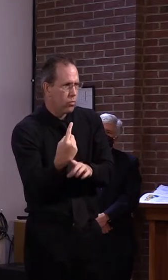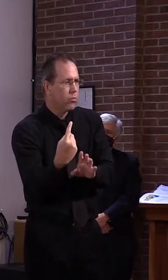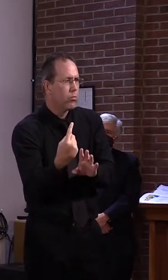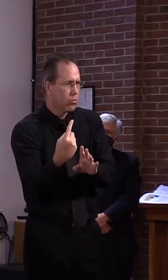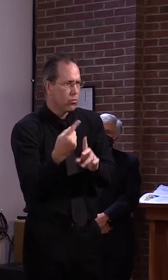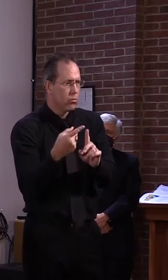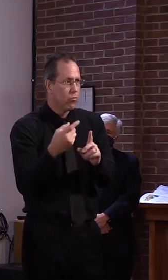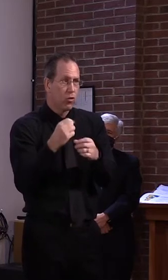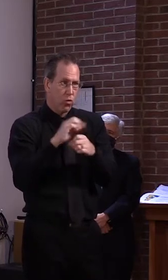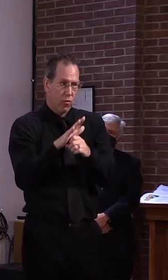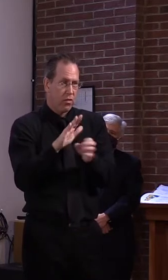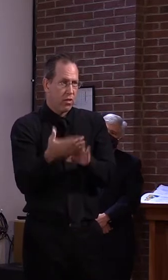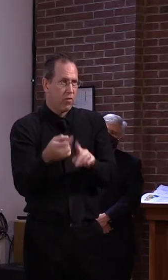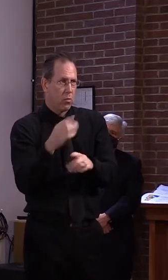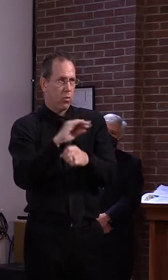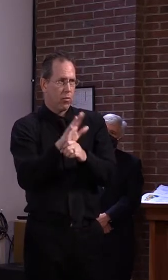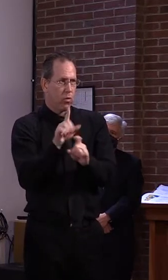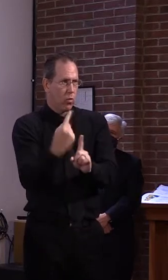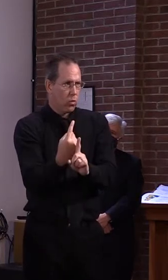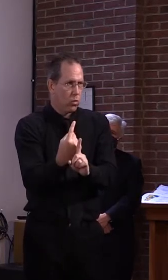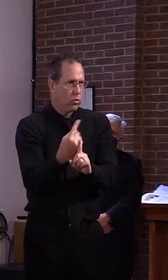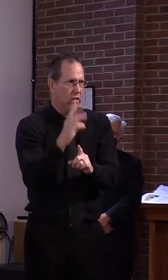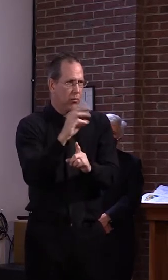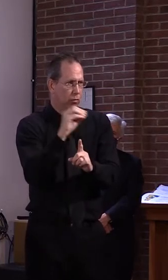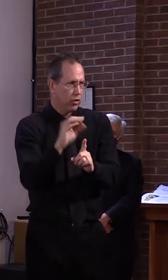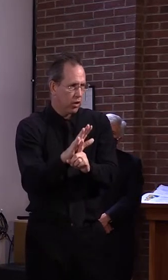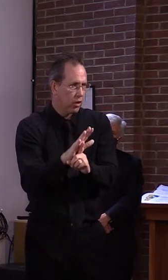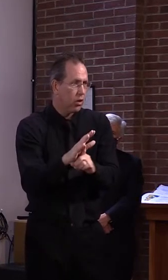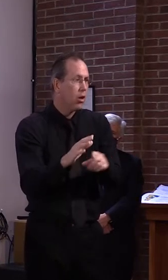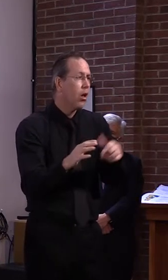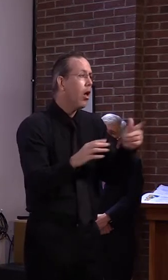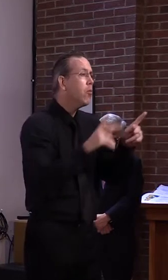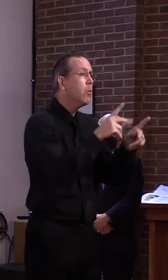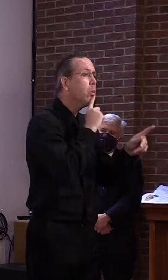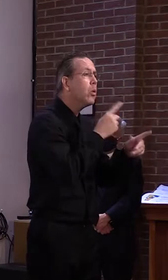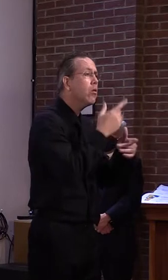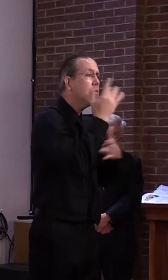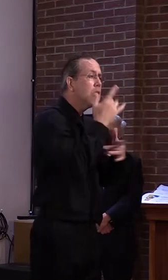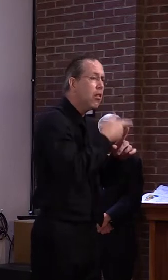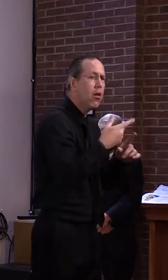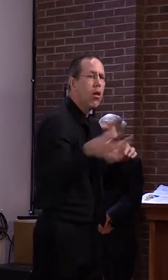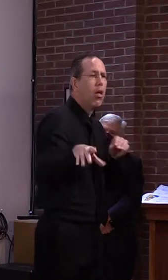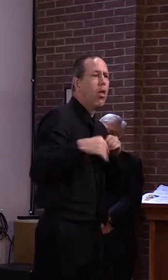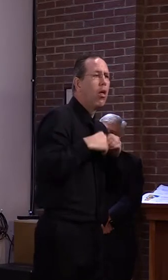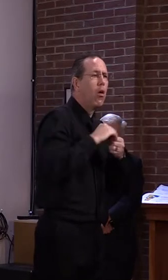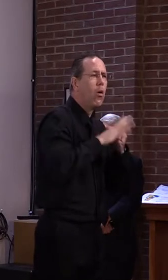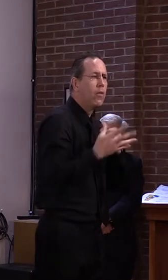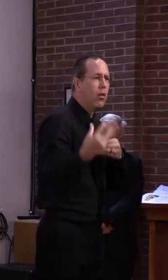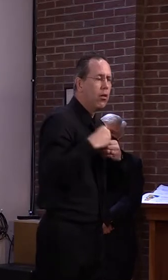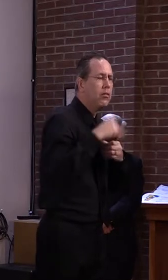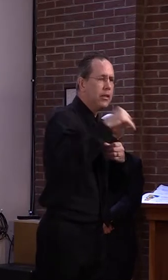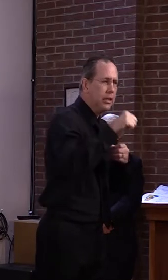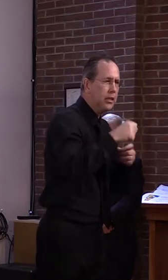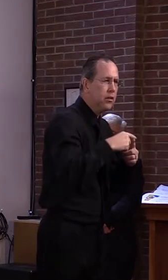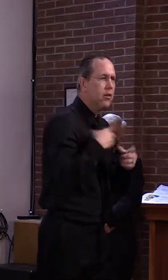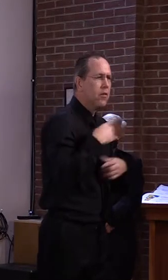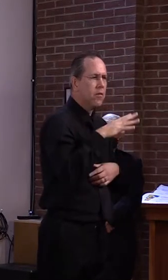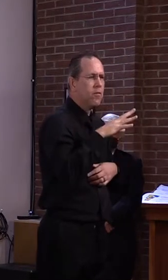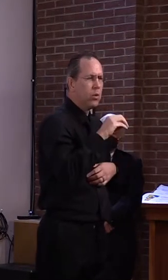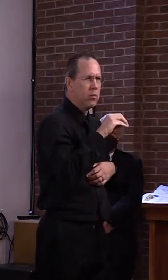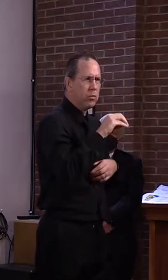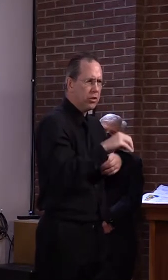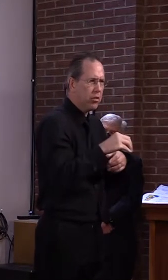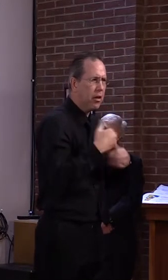healthy person otherwise. The other 94% have a variety of diagnoses on their